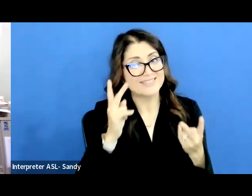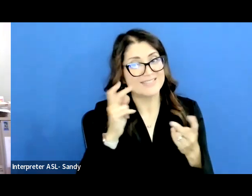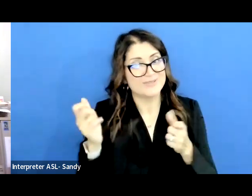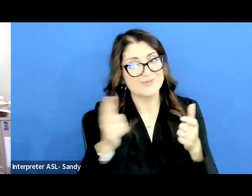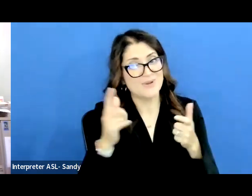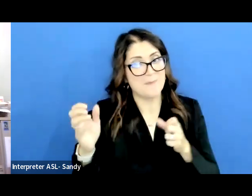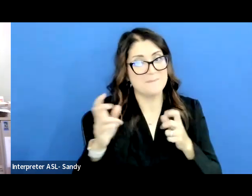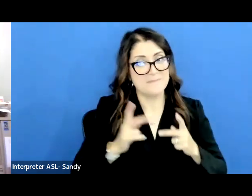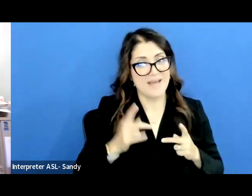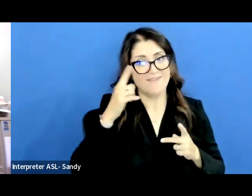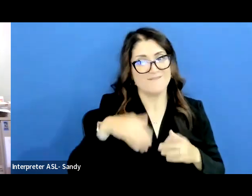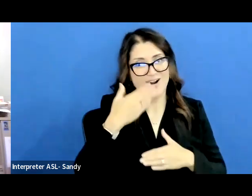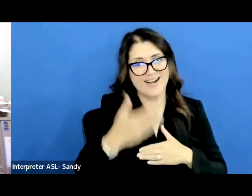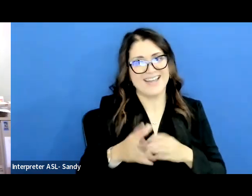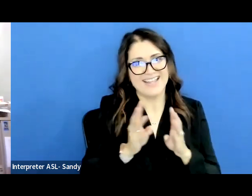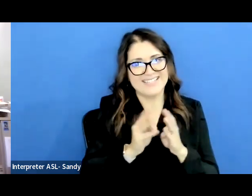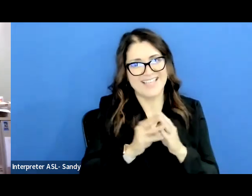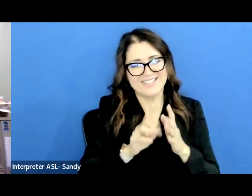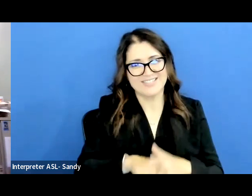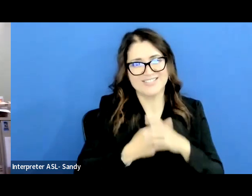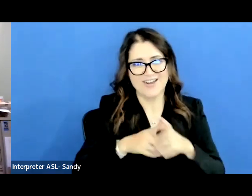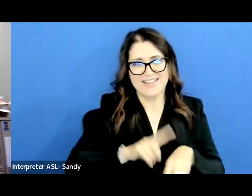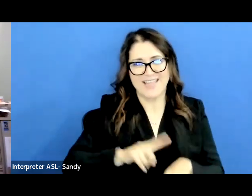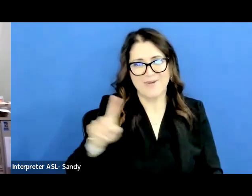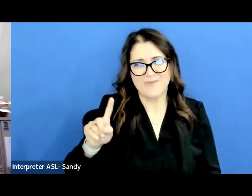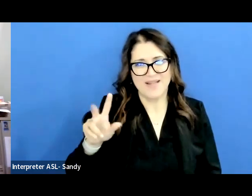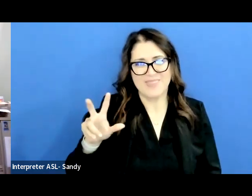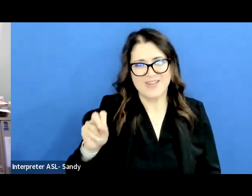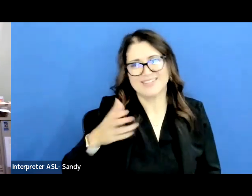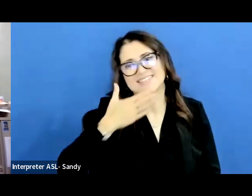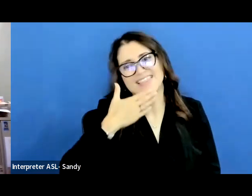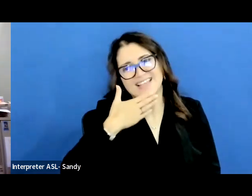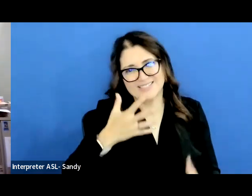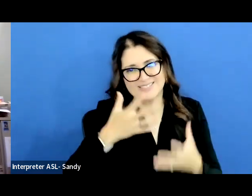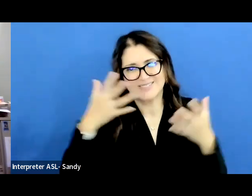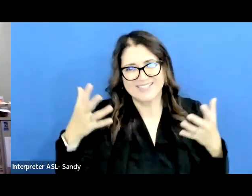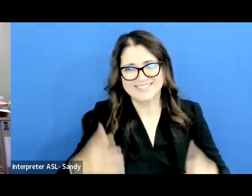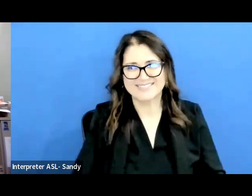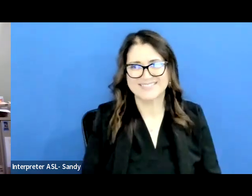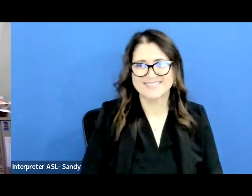for our next session starting at 1:30. Thank you so much.